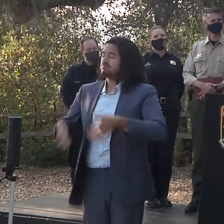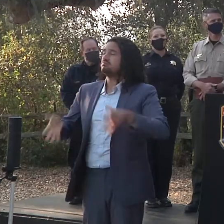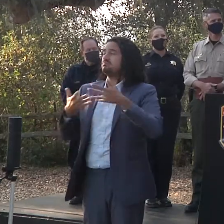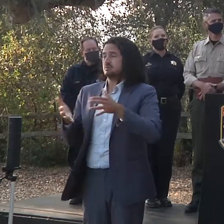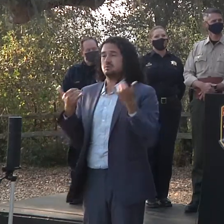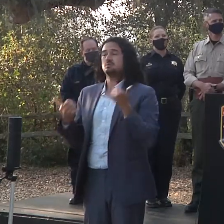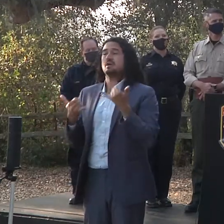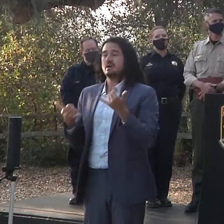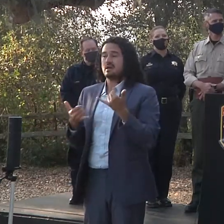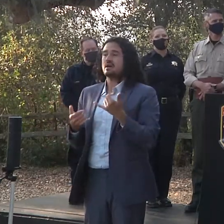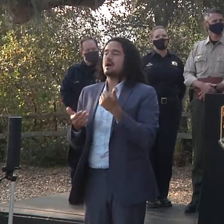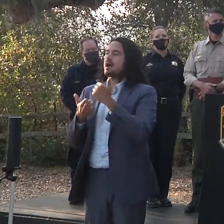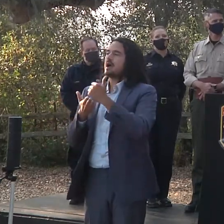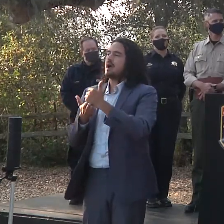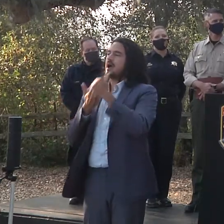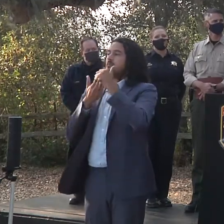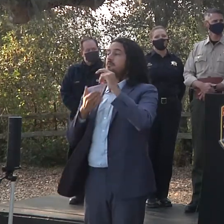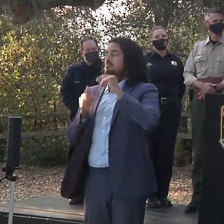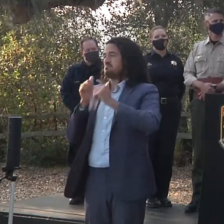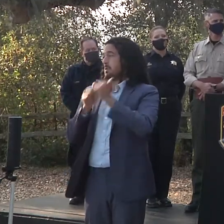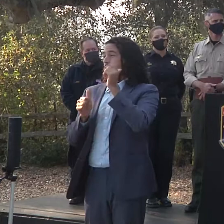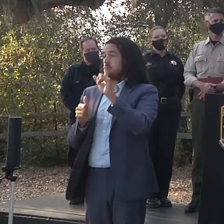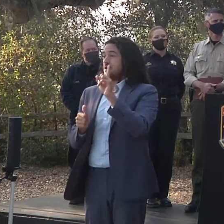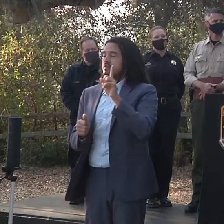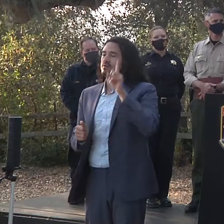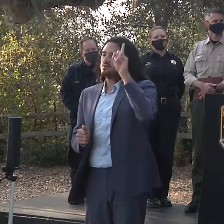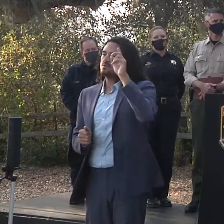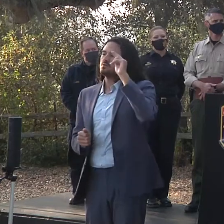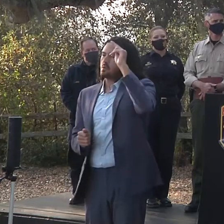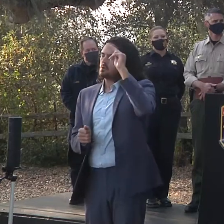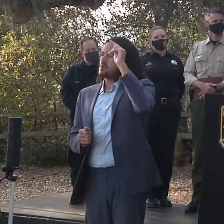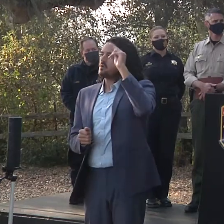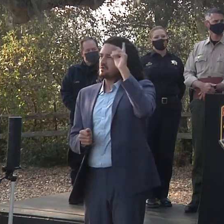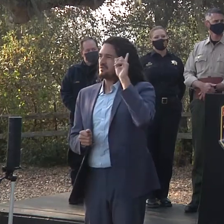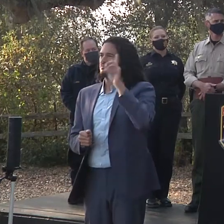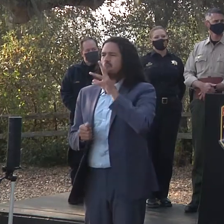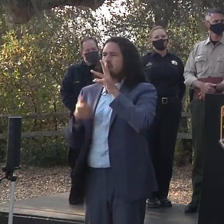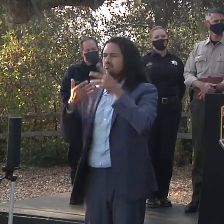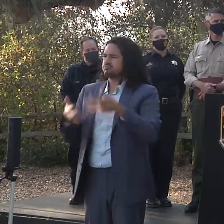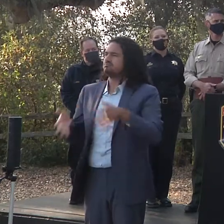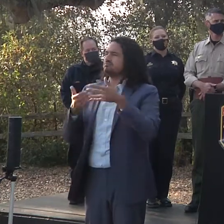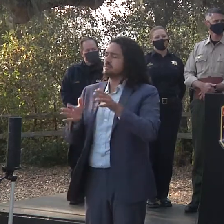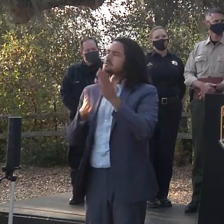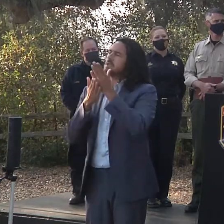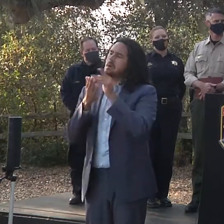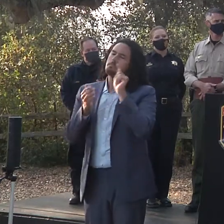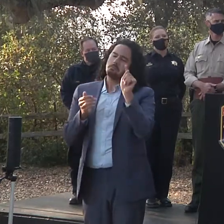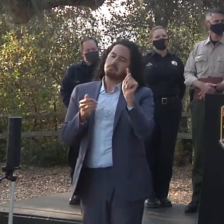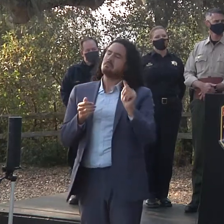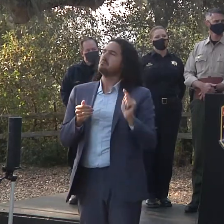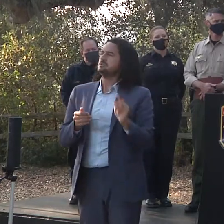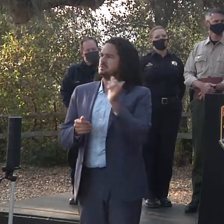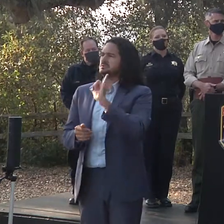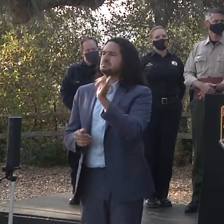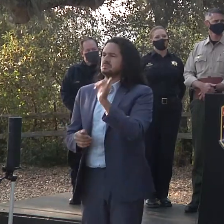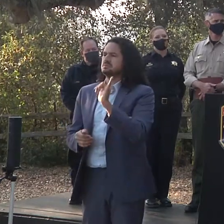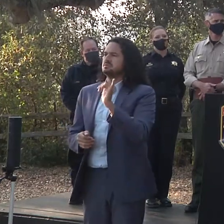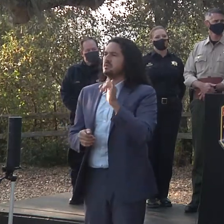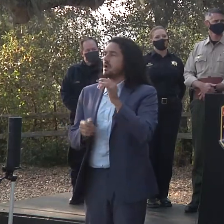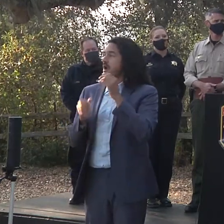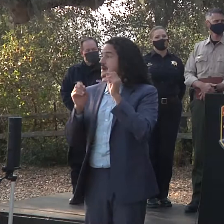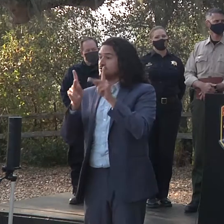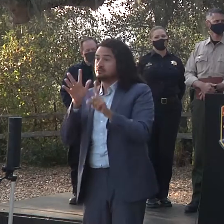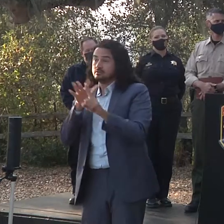north part of the fire in the north zone, but some of the others also in various parts of the fire, targets of opportunity and so forth. With the